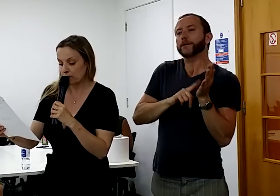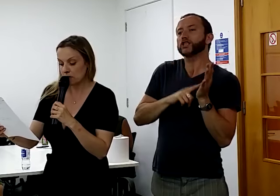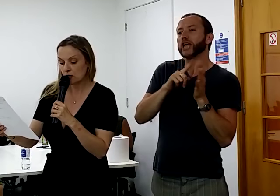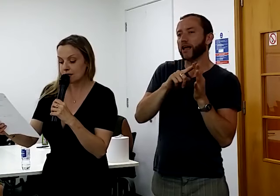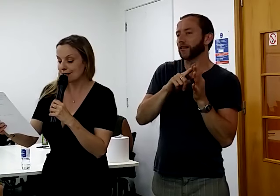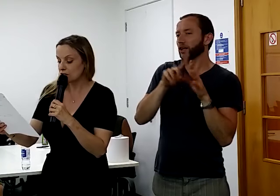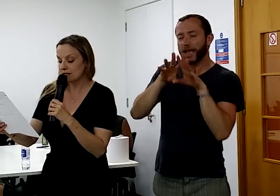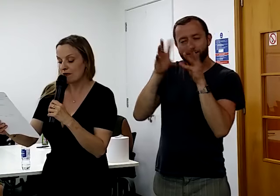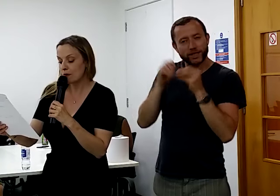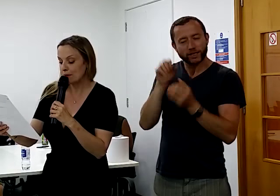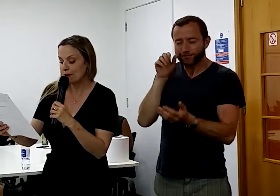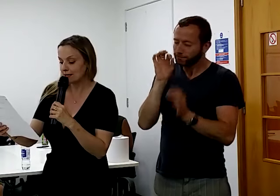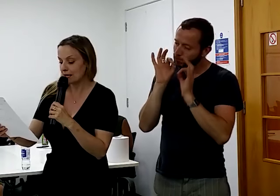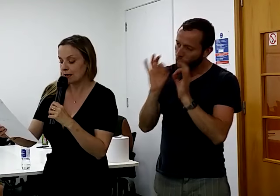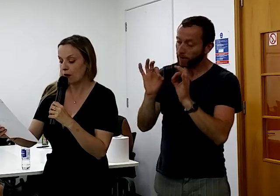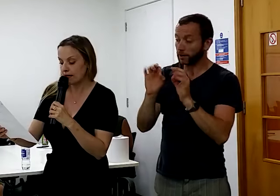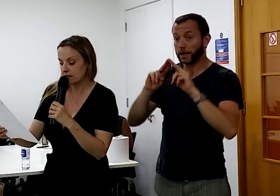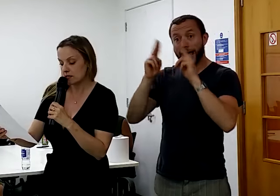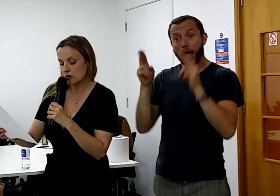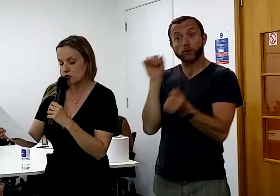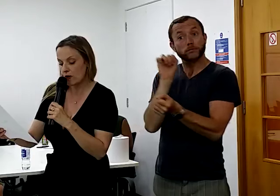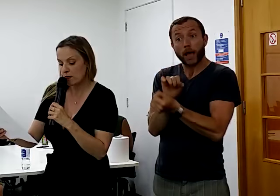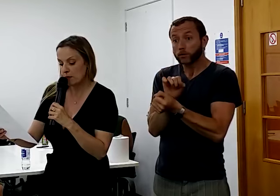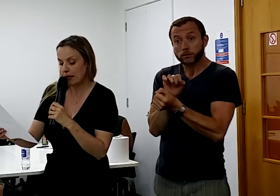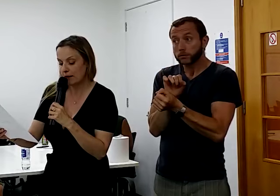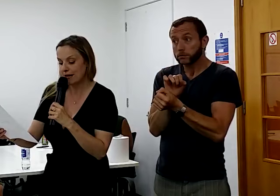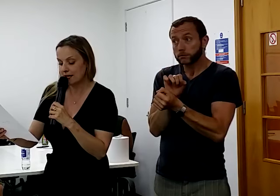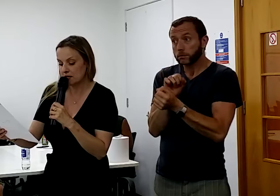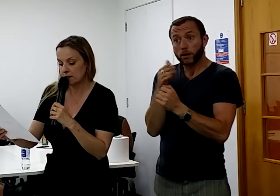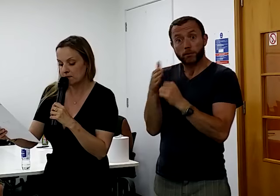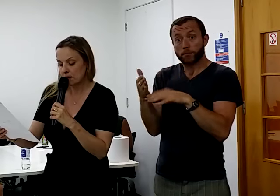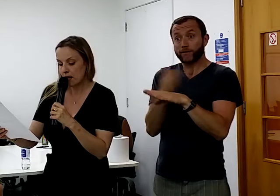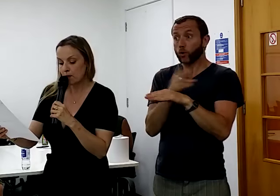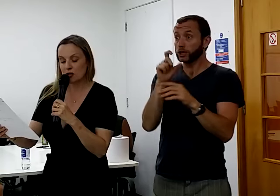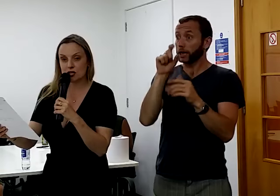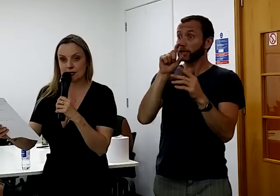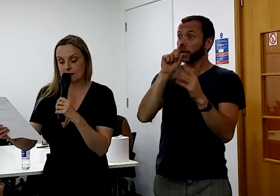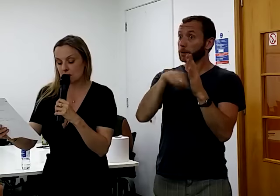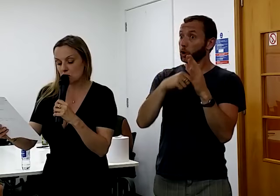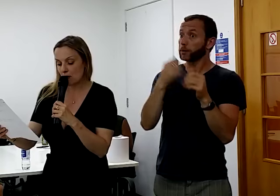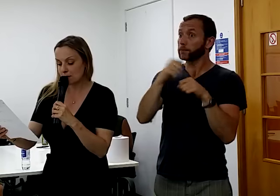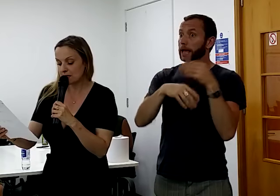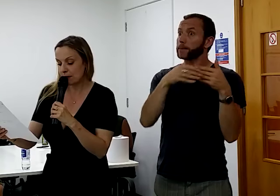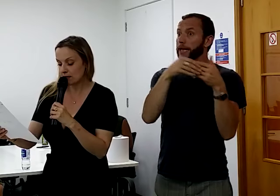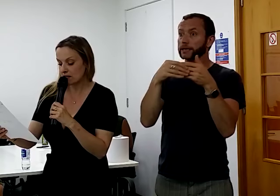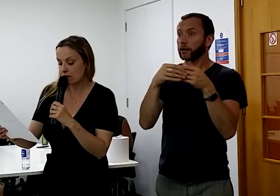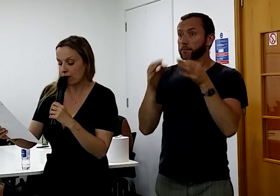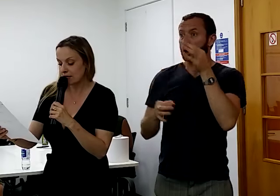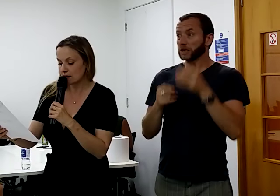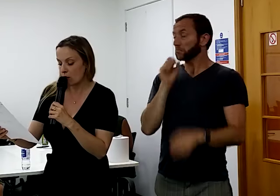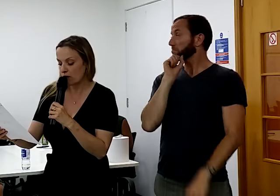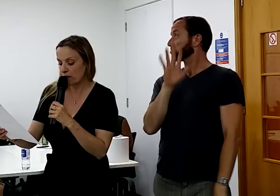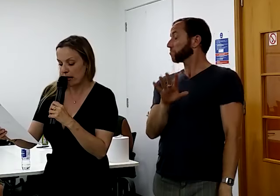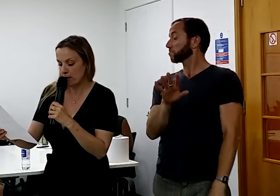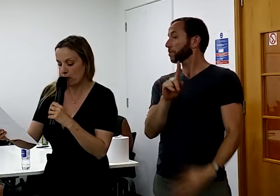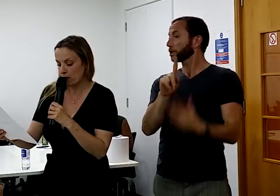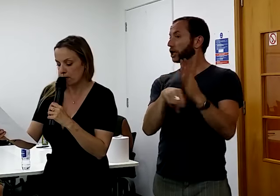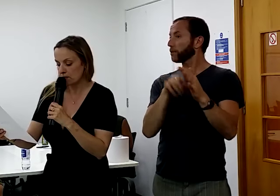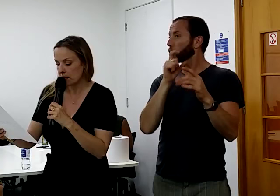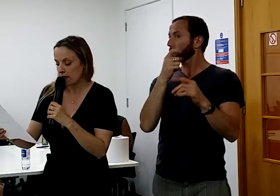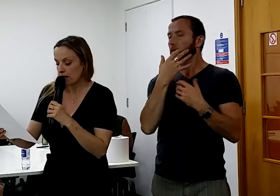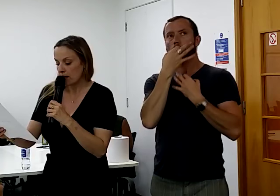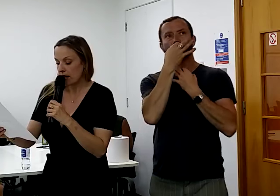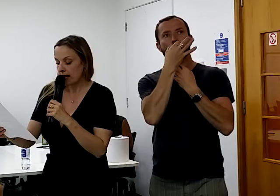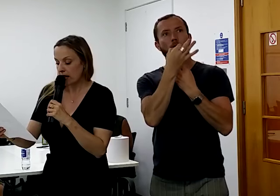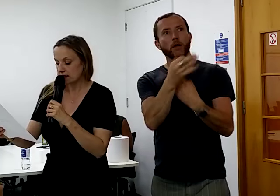Michelle's housebound. She said she's never been politically minded until Jeremy became leader. But she says that Jeremy speaks to the very soul of